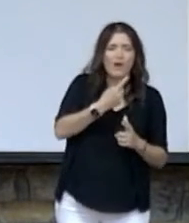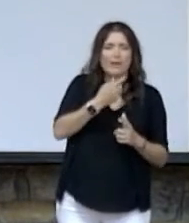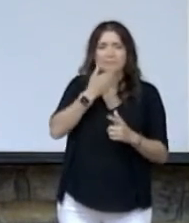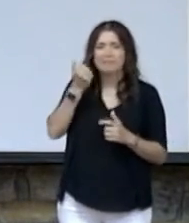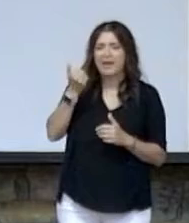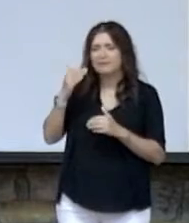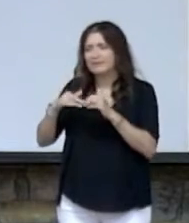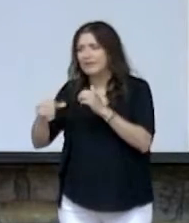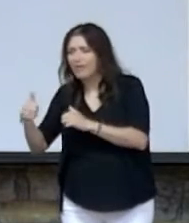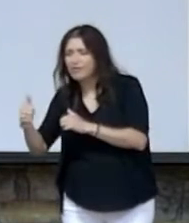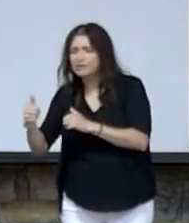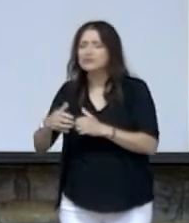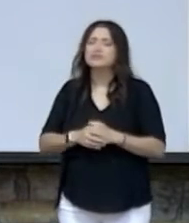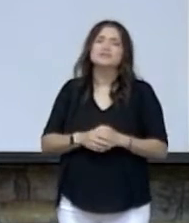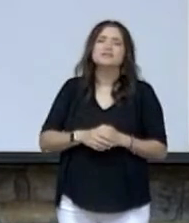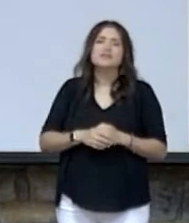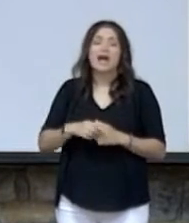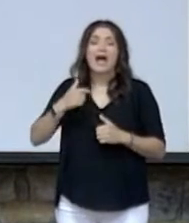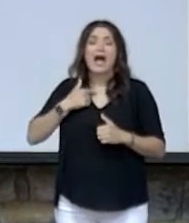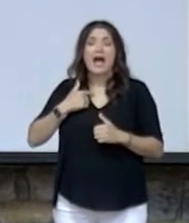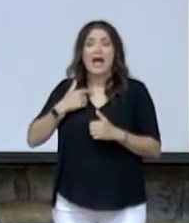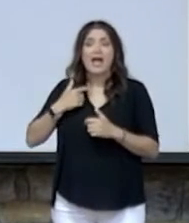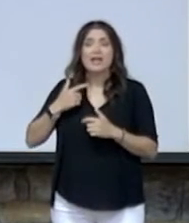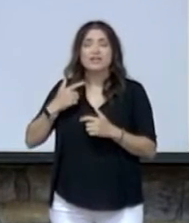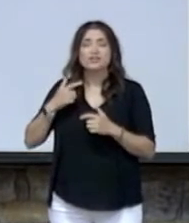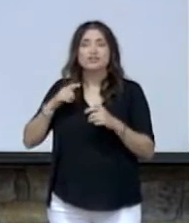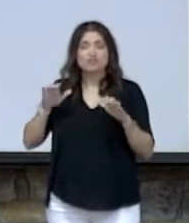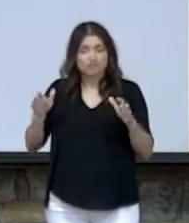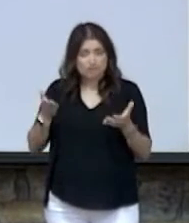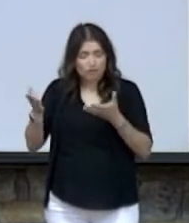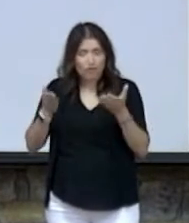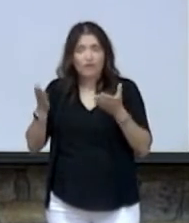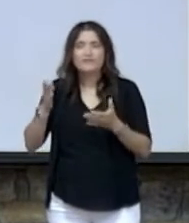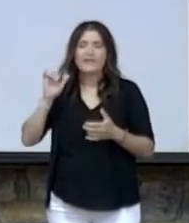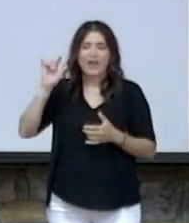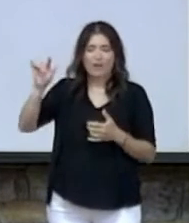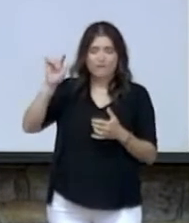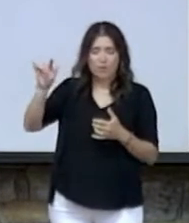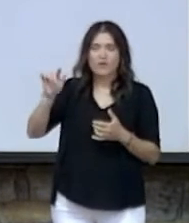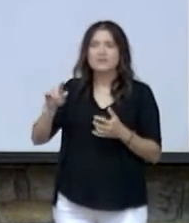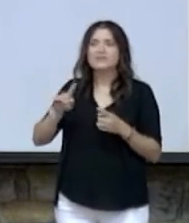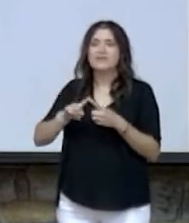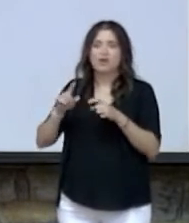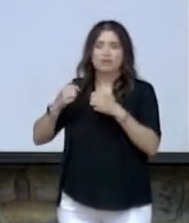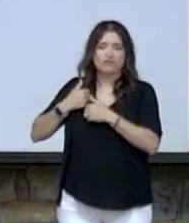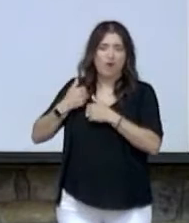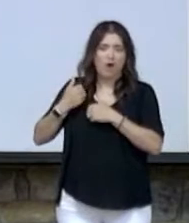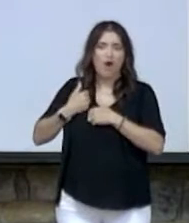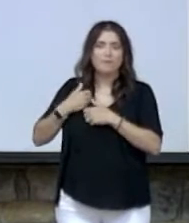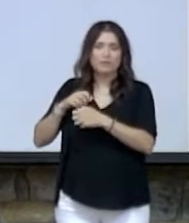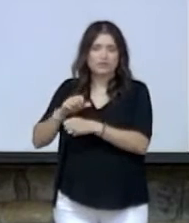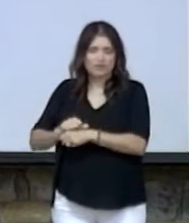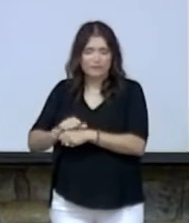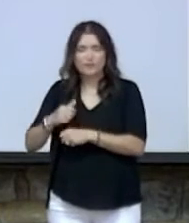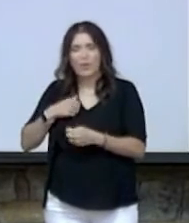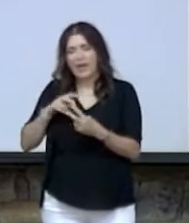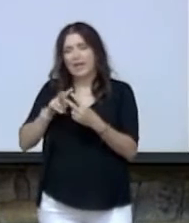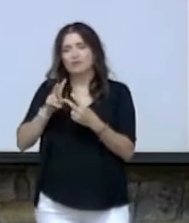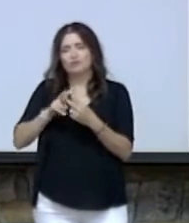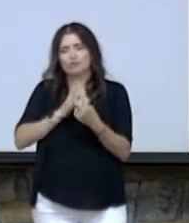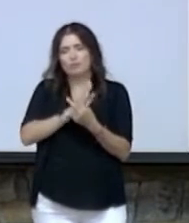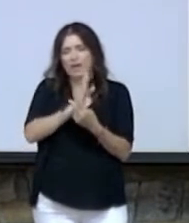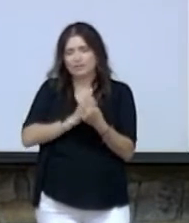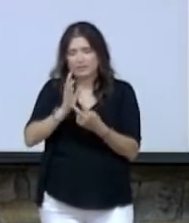another branch. I served active duty enlisted in the Air Force, and then I served in the Army Reserve, so I got a taste of at least two